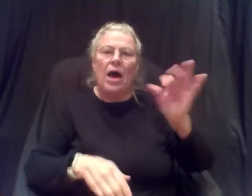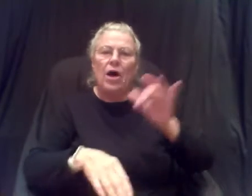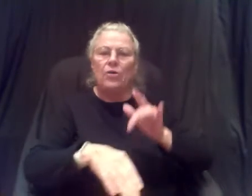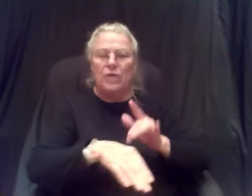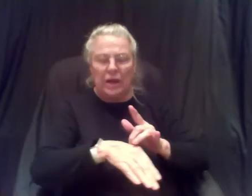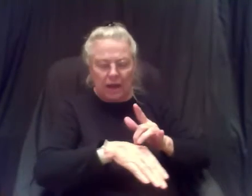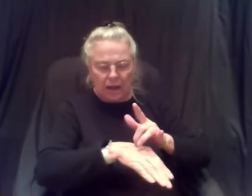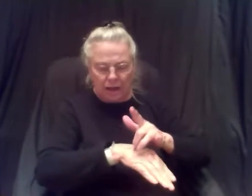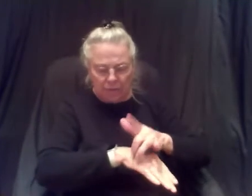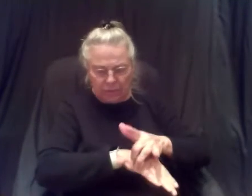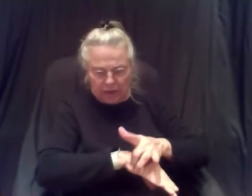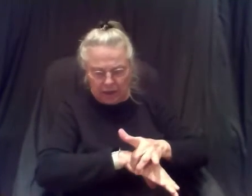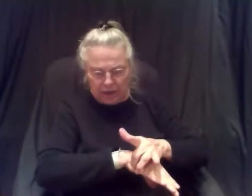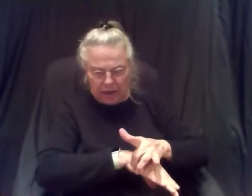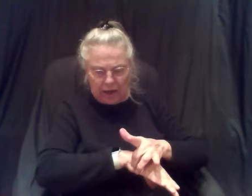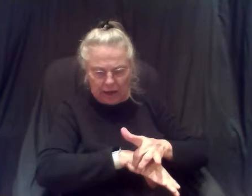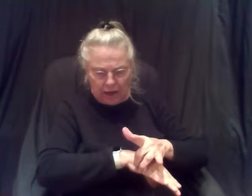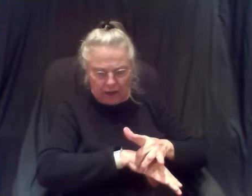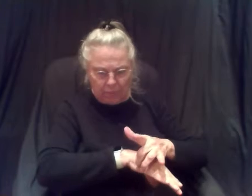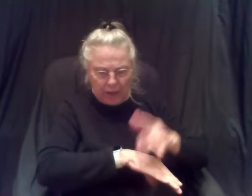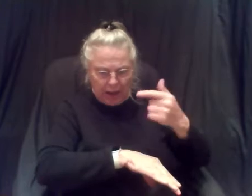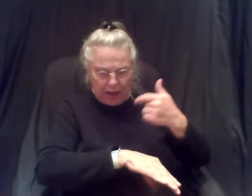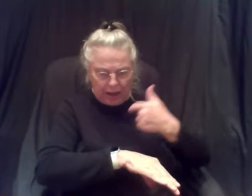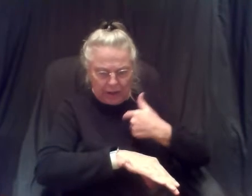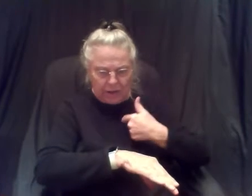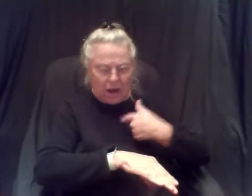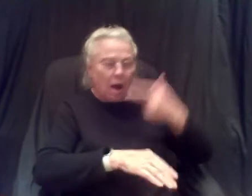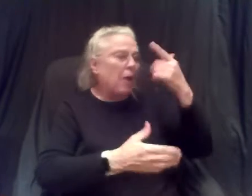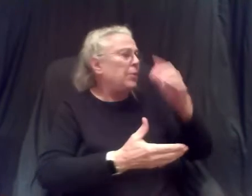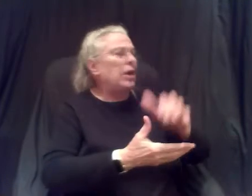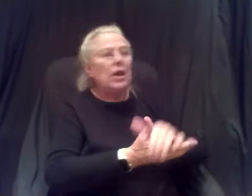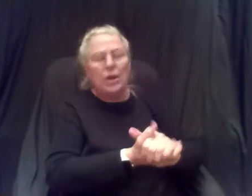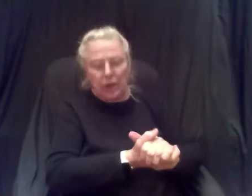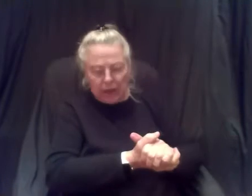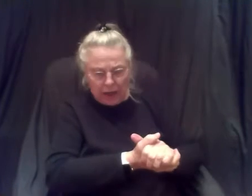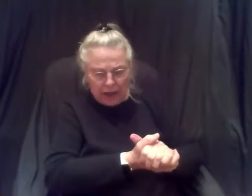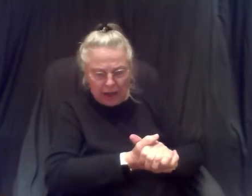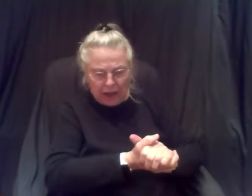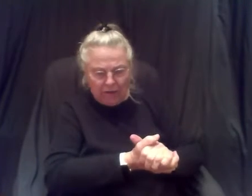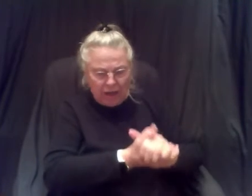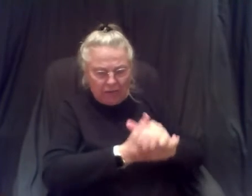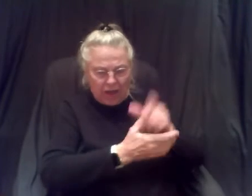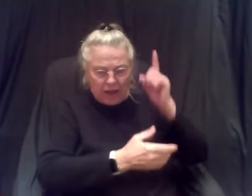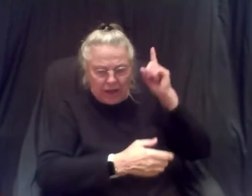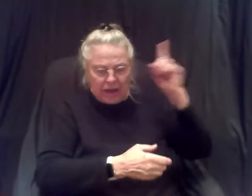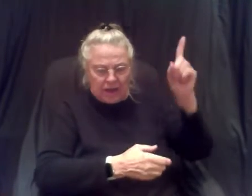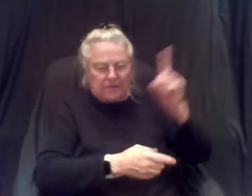found empty. And I believe that he's